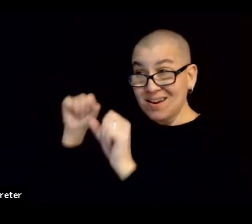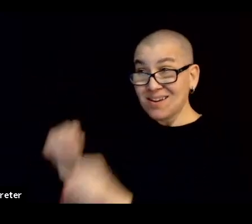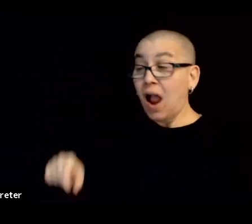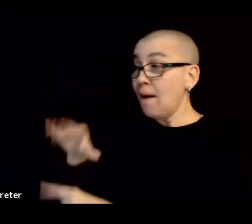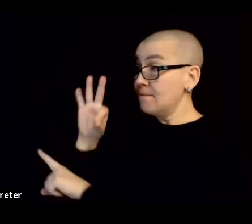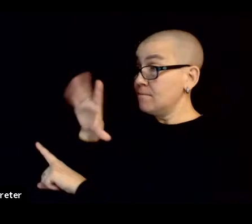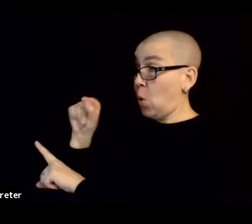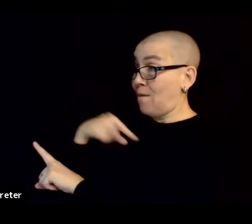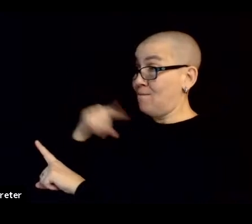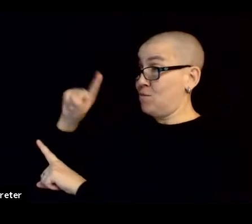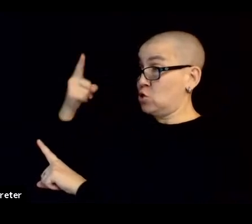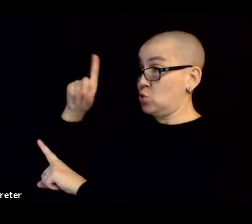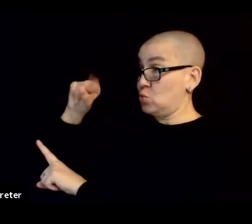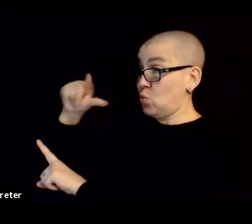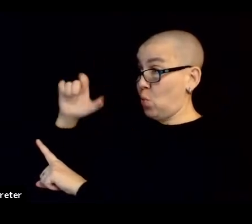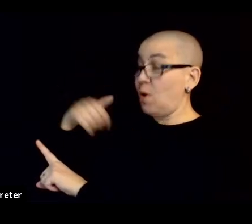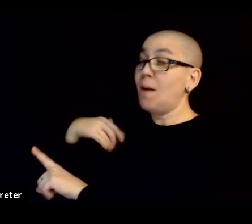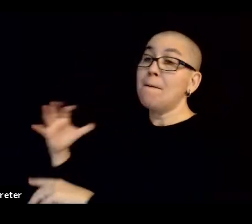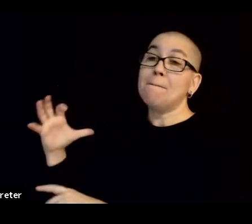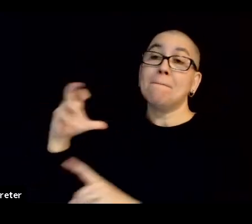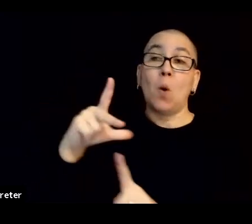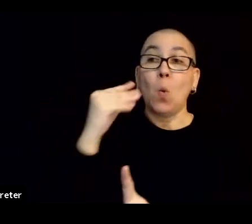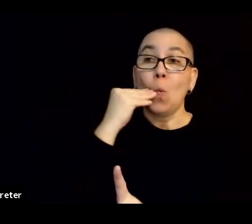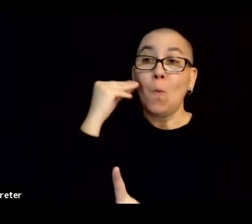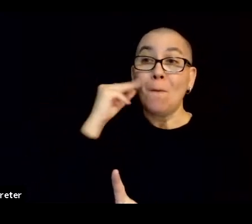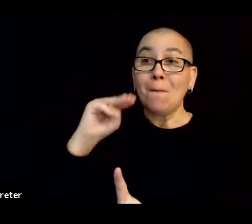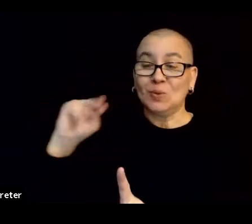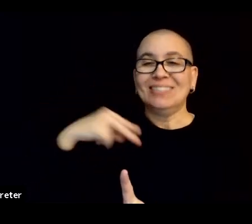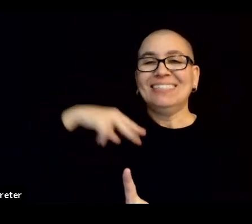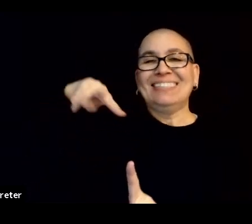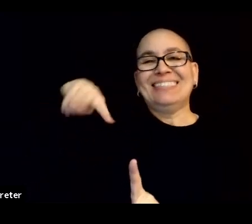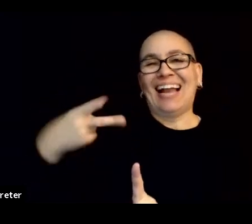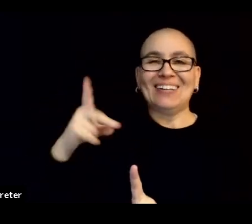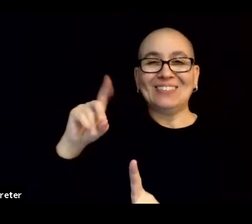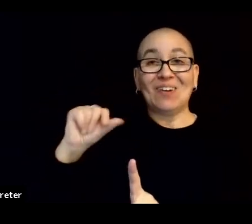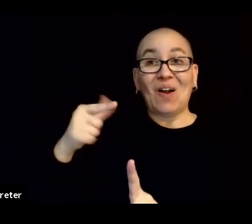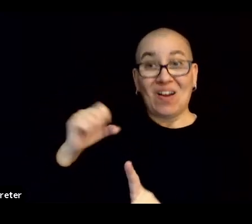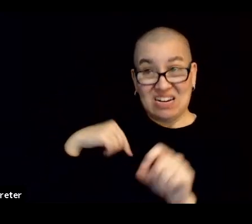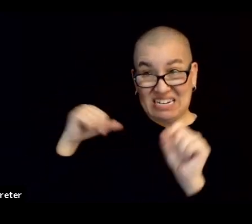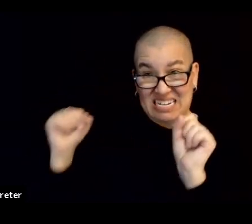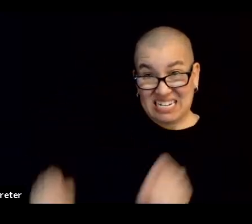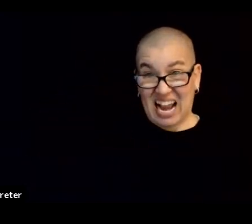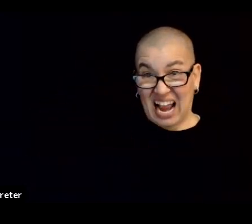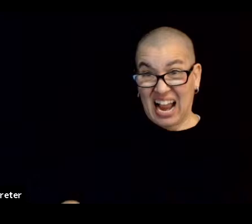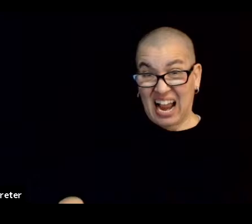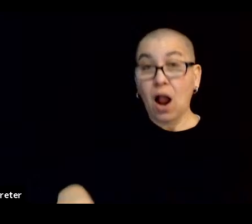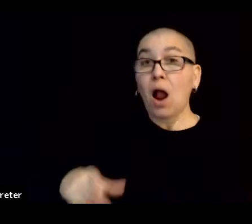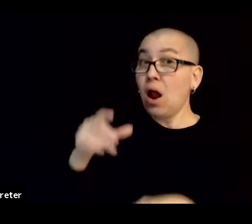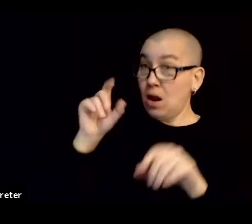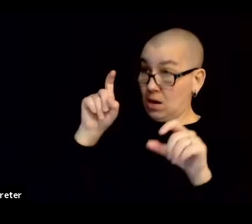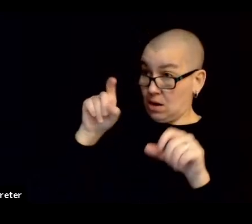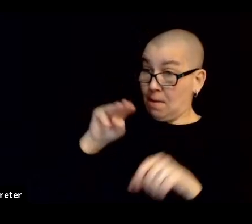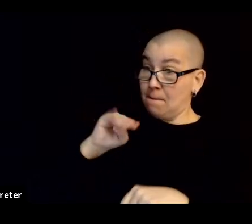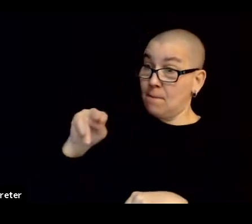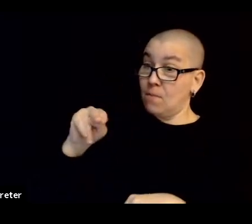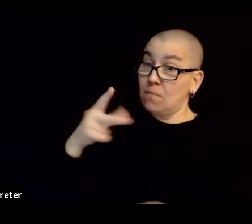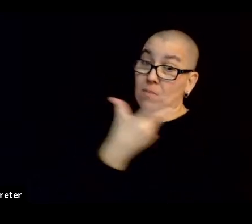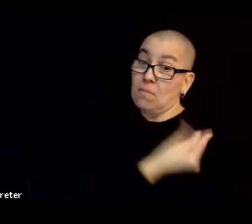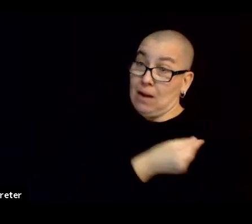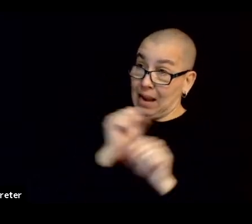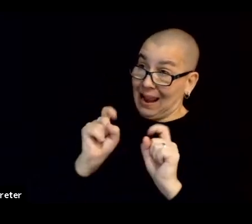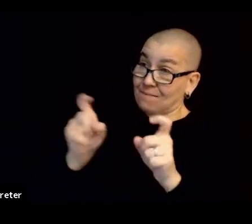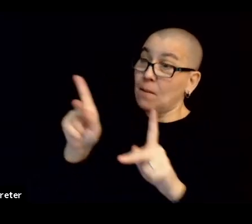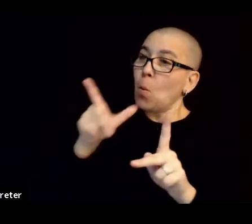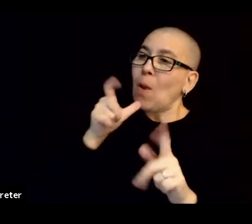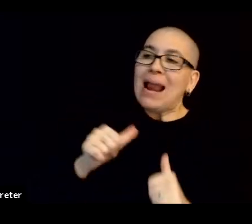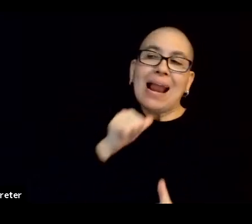residents? That's a great question, Jen and Chris. I'm gonna go to you because I have to say these things come down